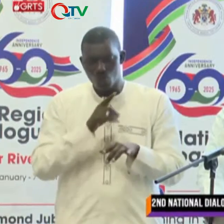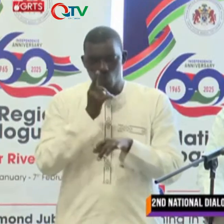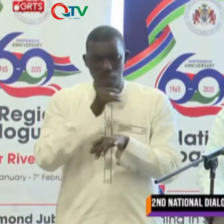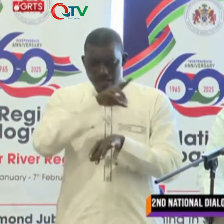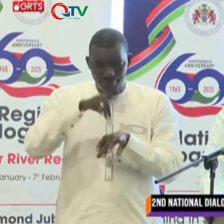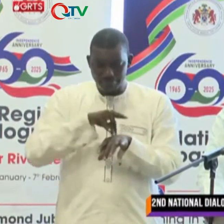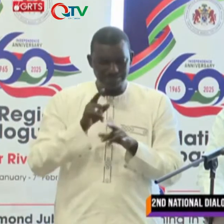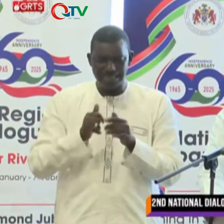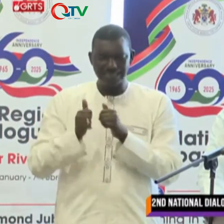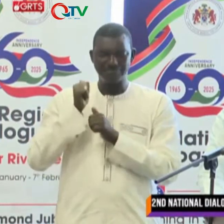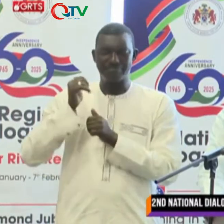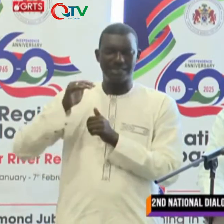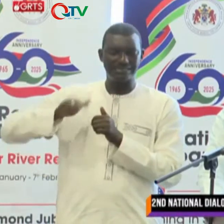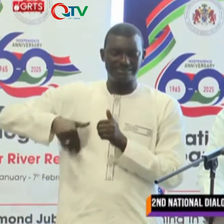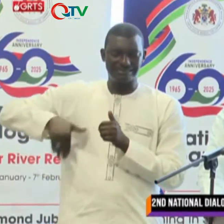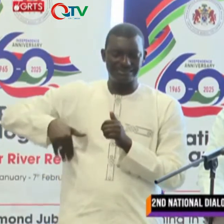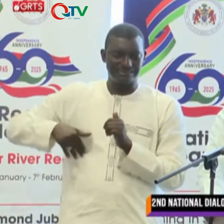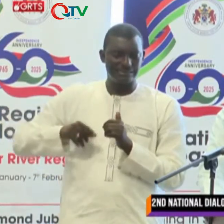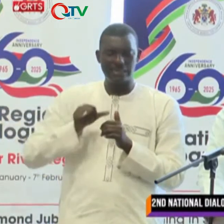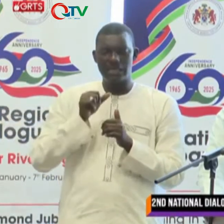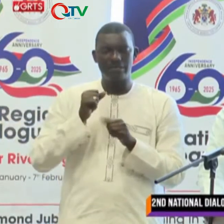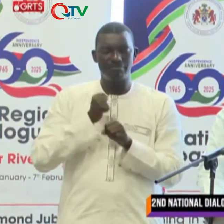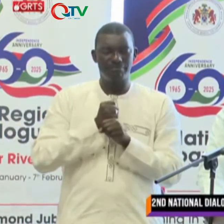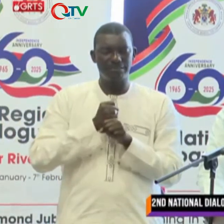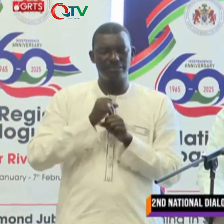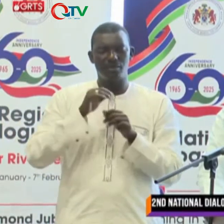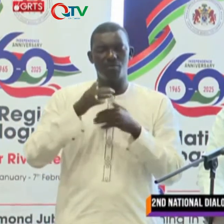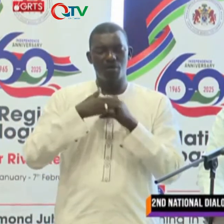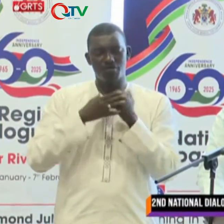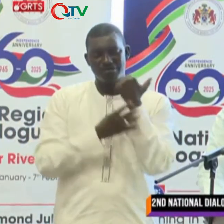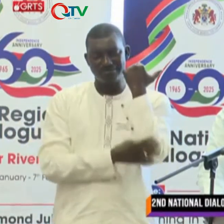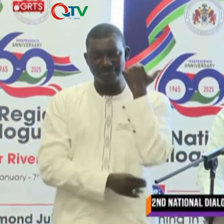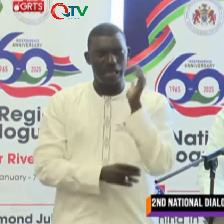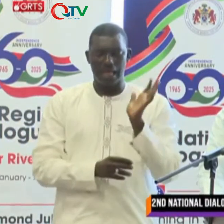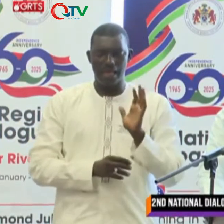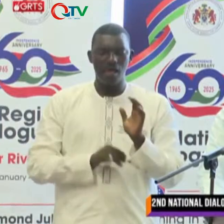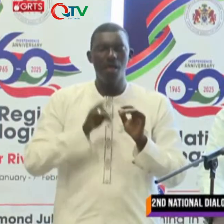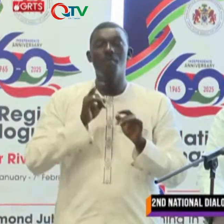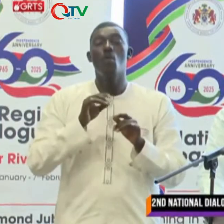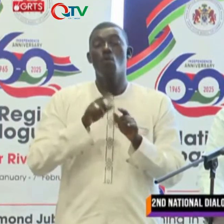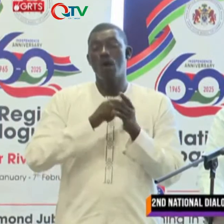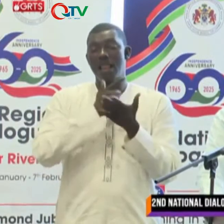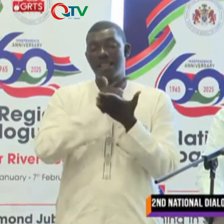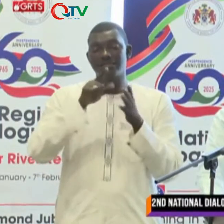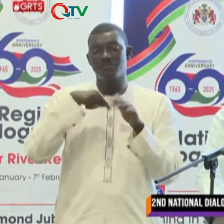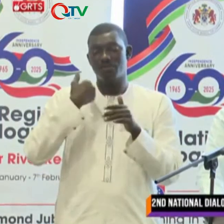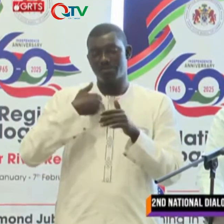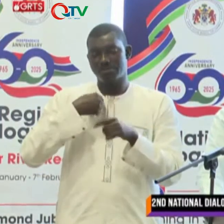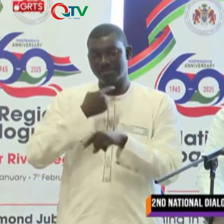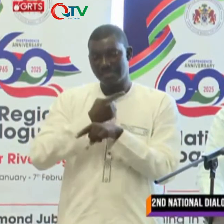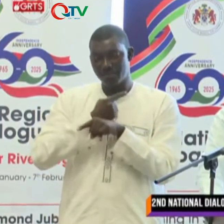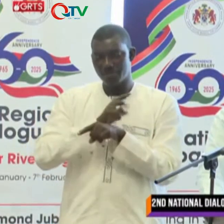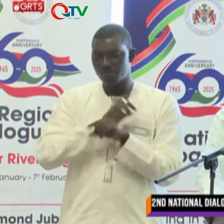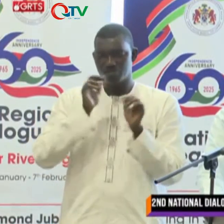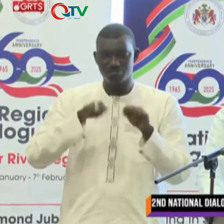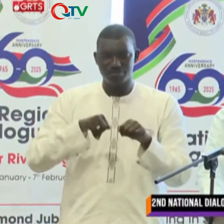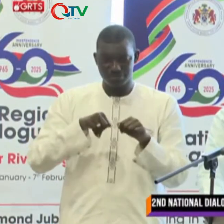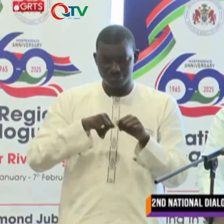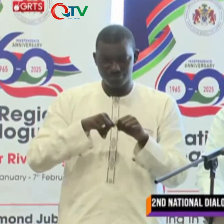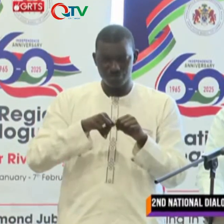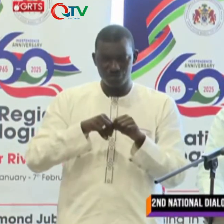and retardation. The lesson for Gambians is that we cannot afford a repetition of the